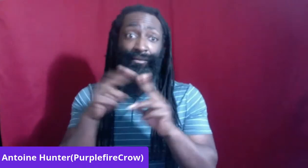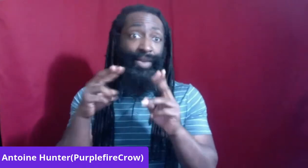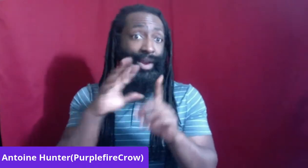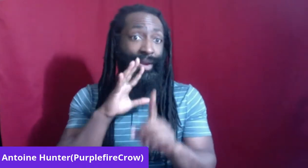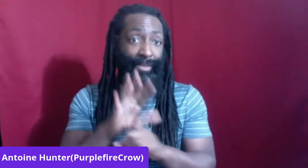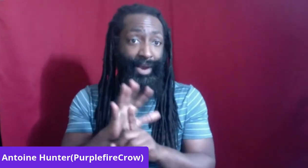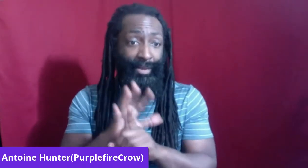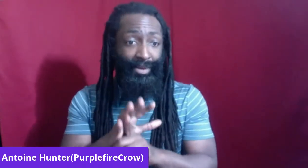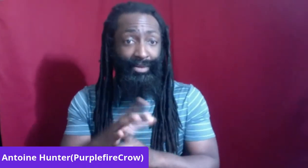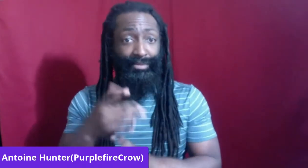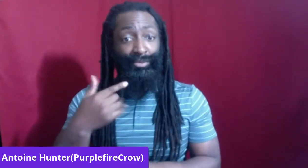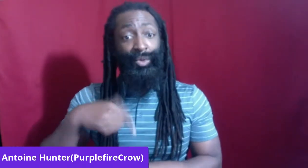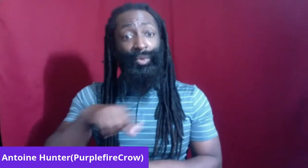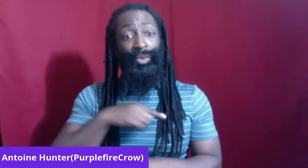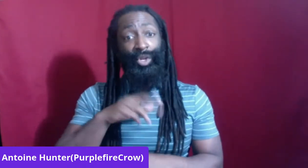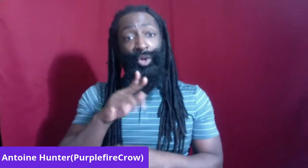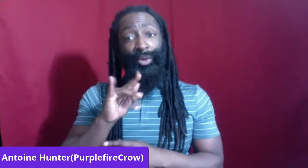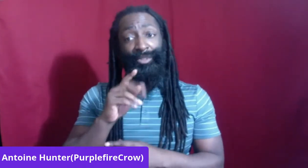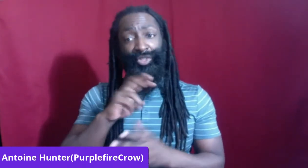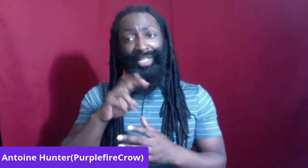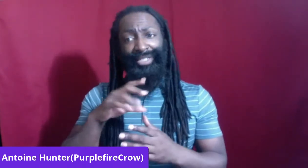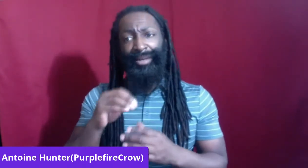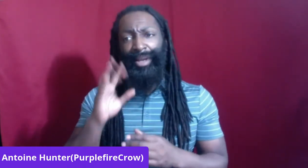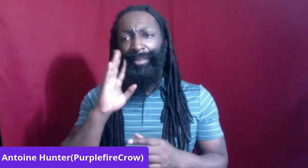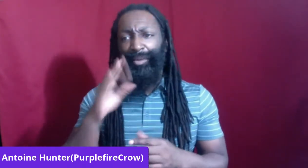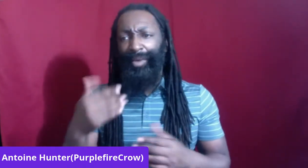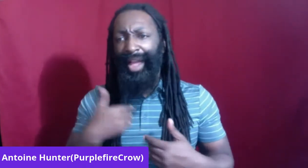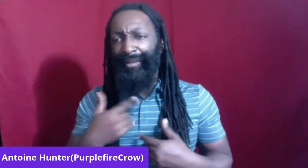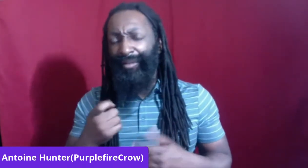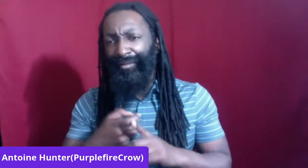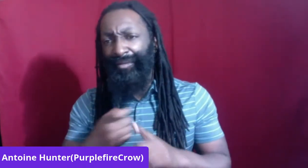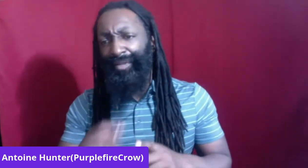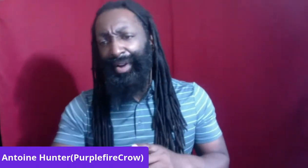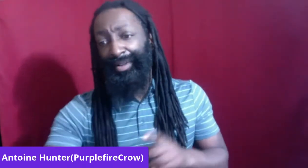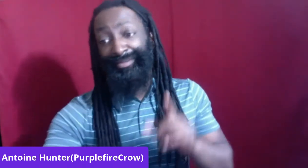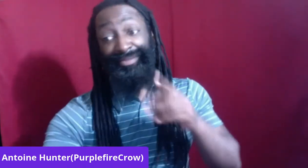We have artists and art from around the world.